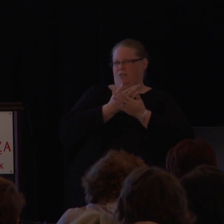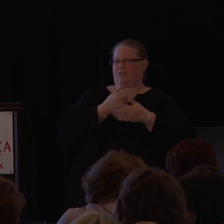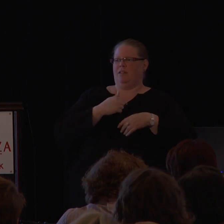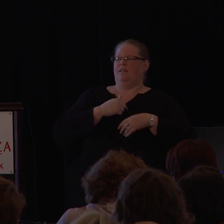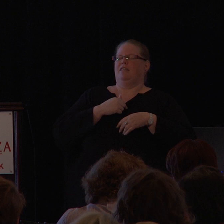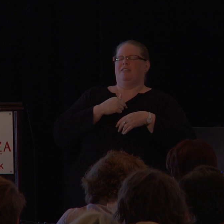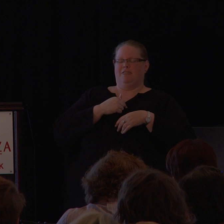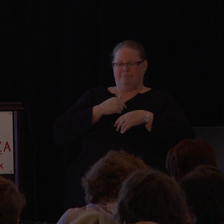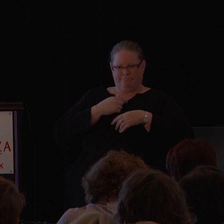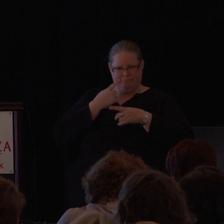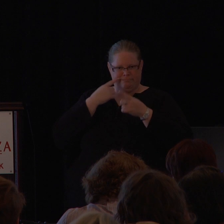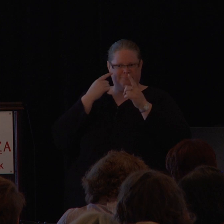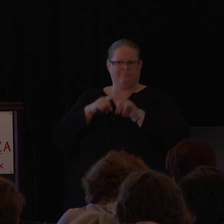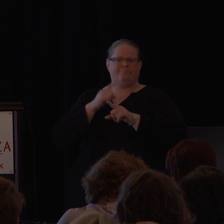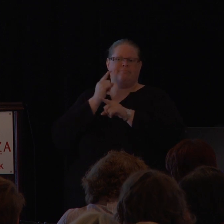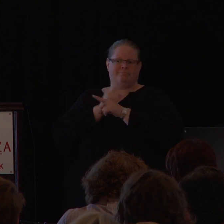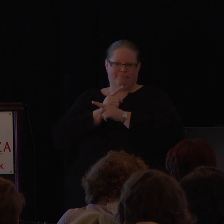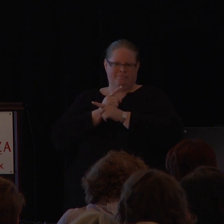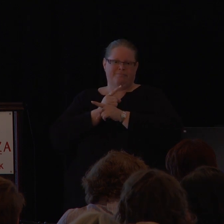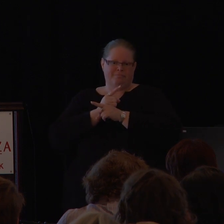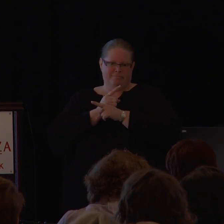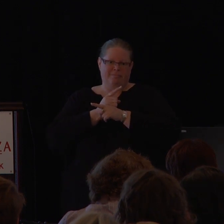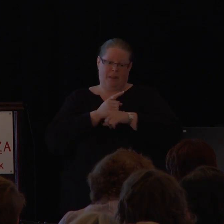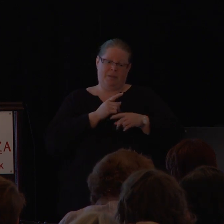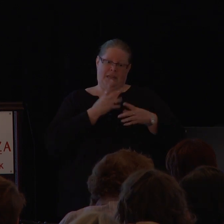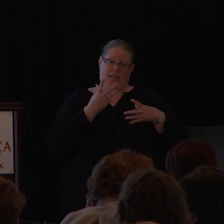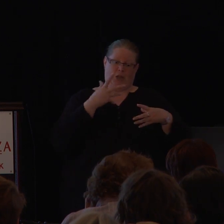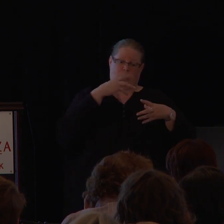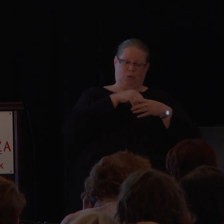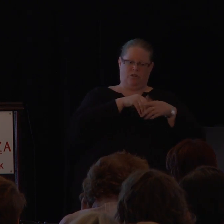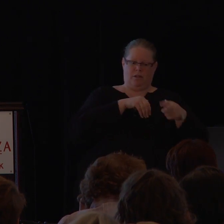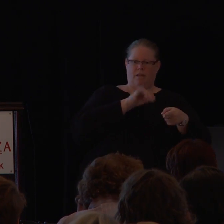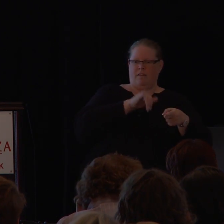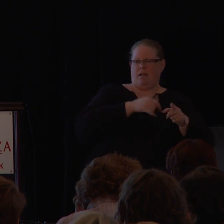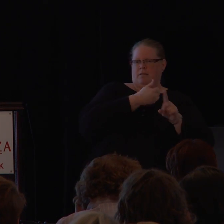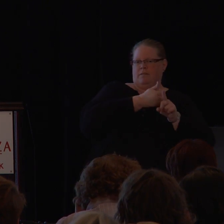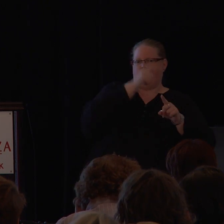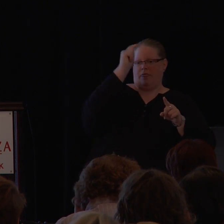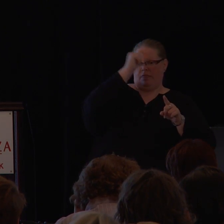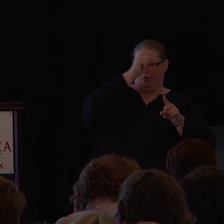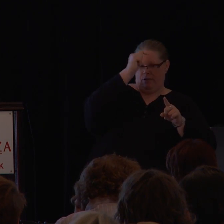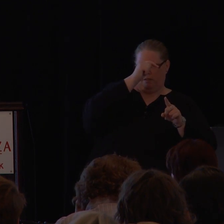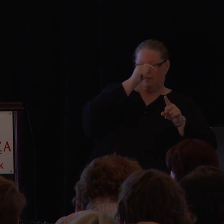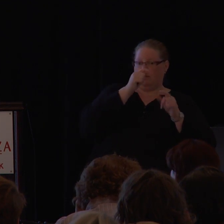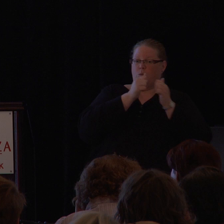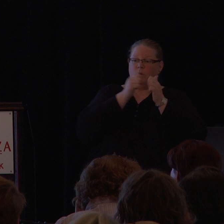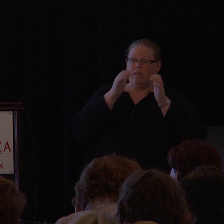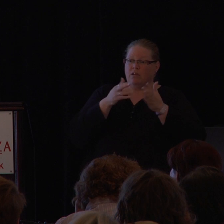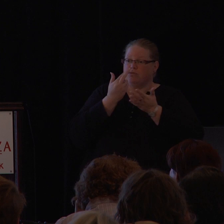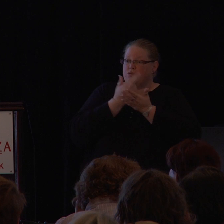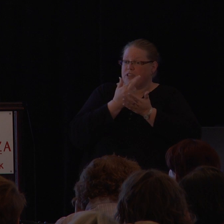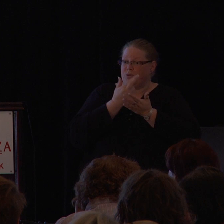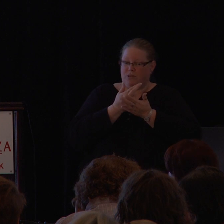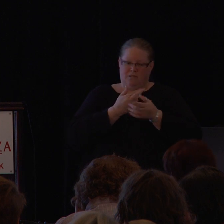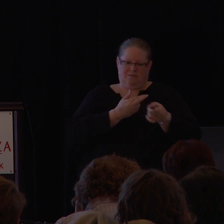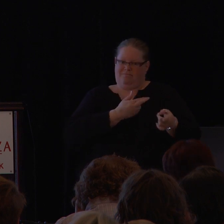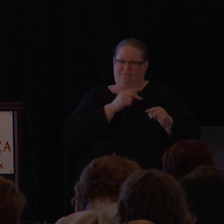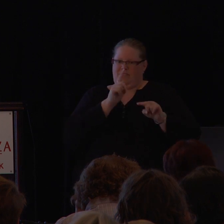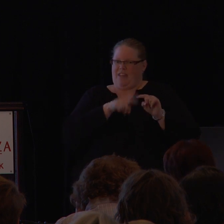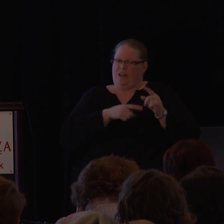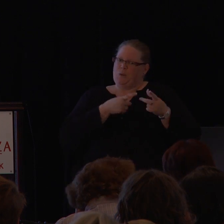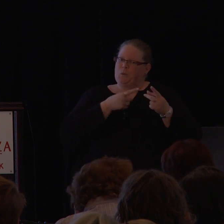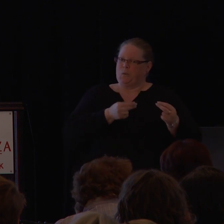a theory without the resources, human and otherwise, to do it is not effective. So that's also part of being truly inclusive